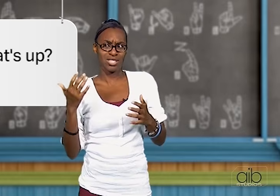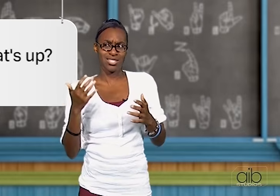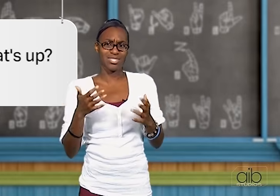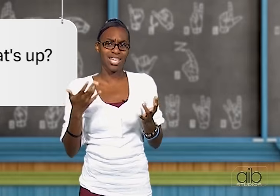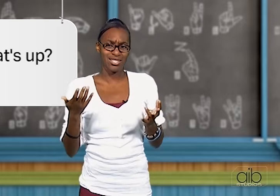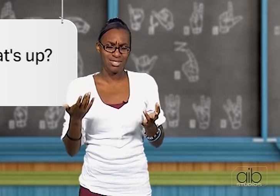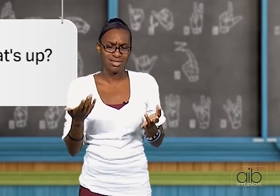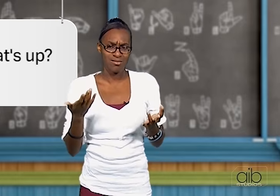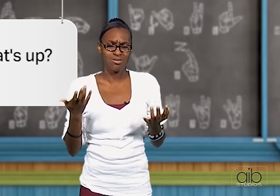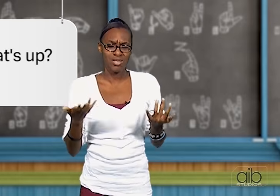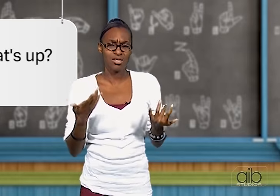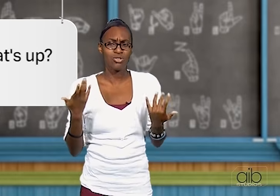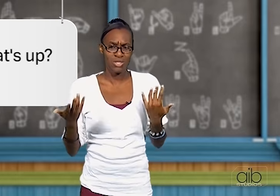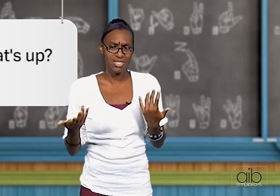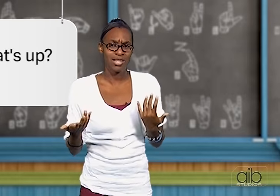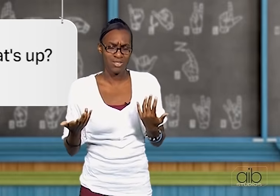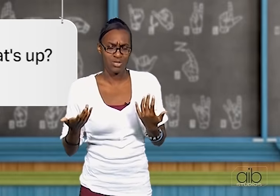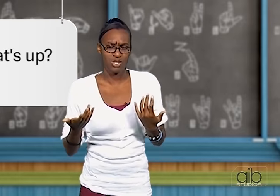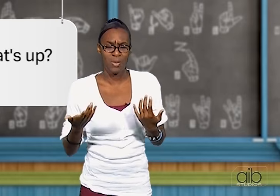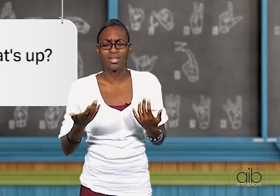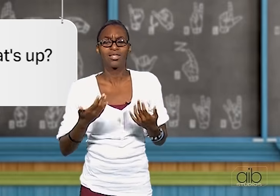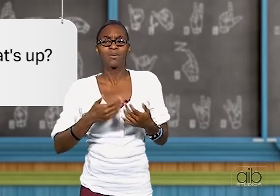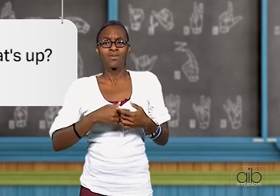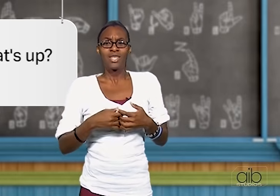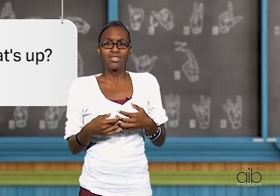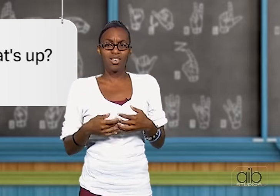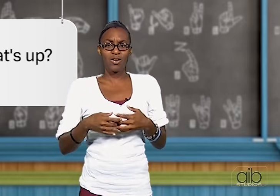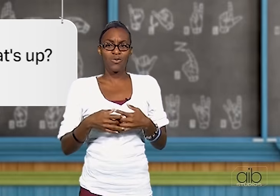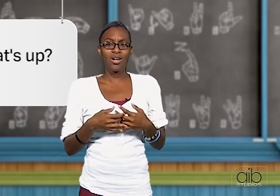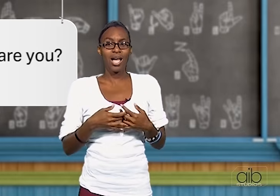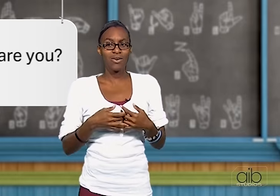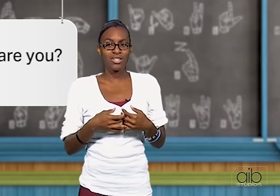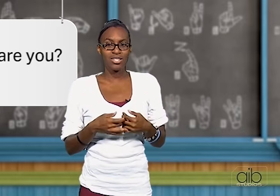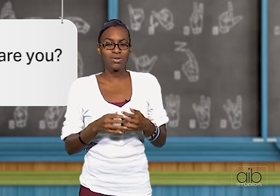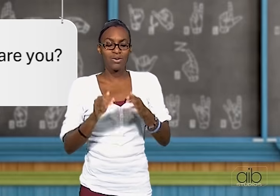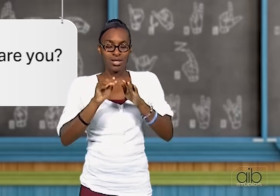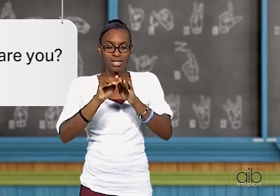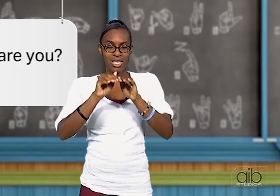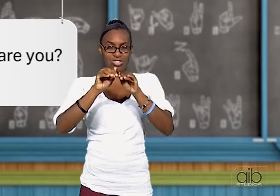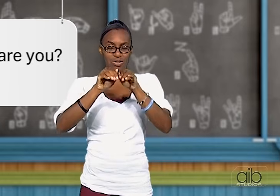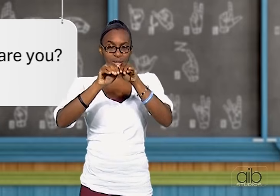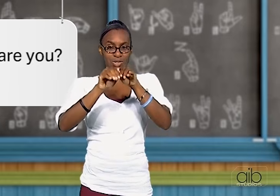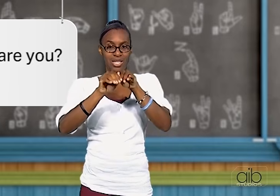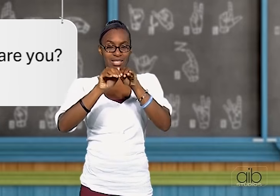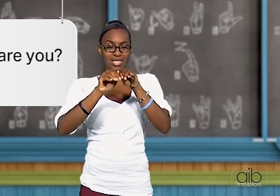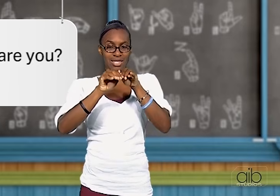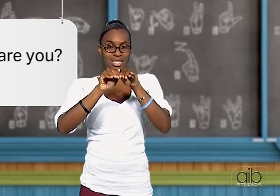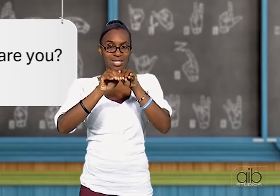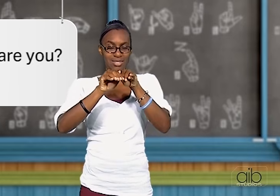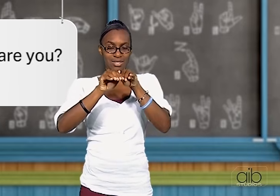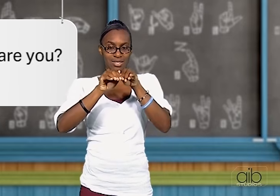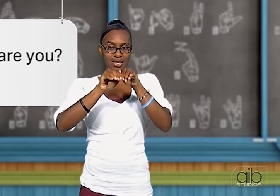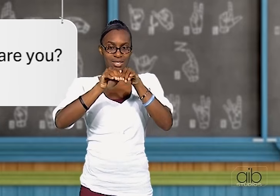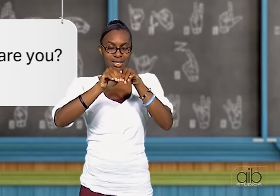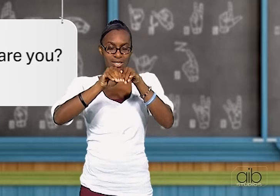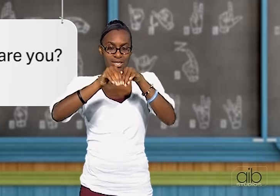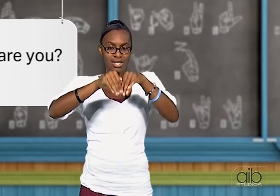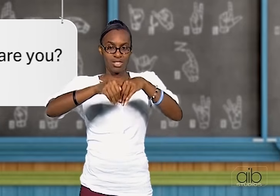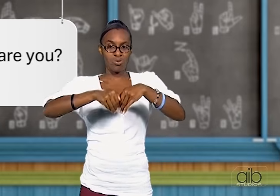because that's usually a sign of disrespect. So for how are you, it's you cup your hands like this, you bring